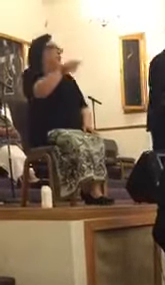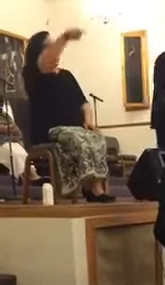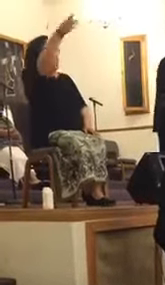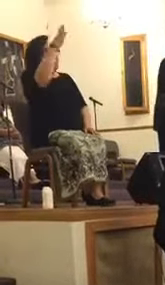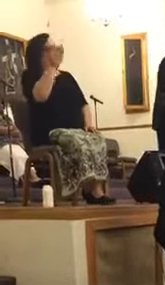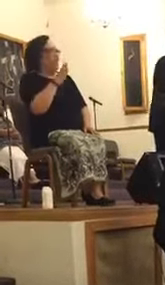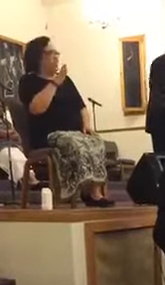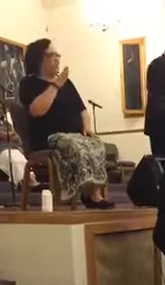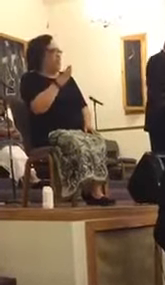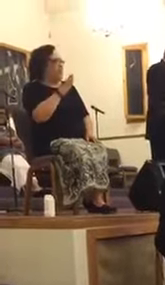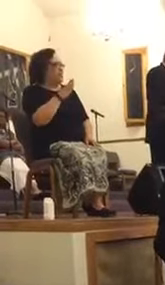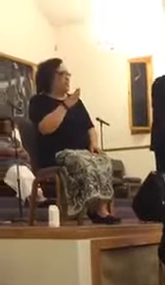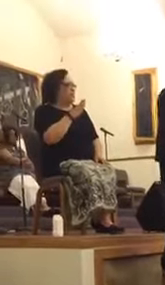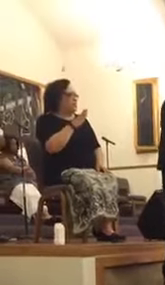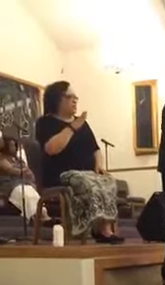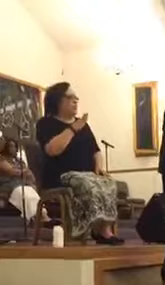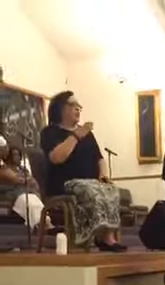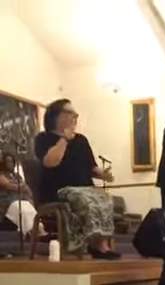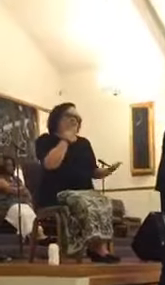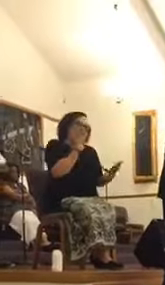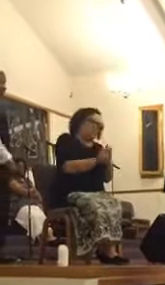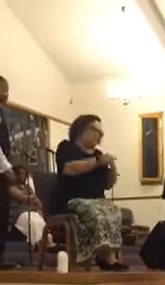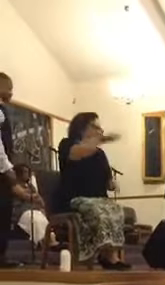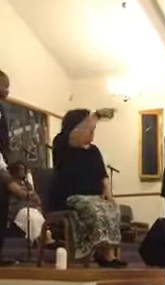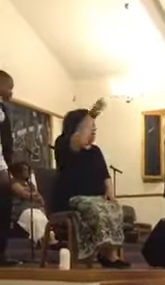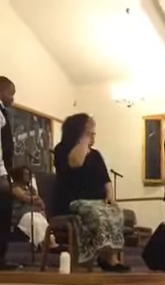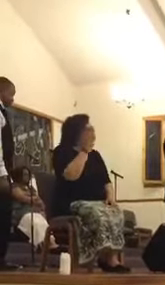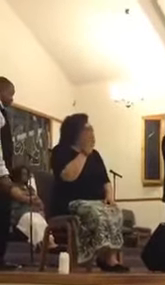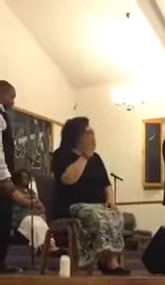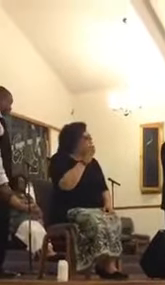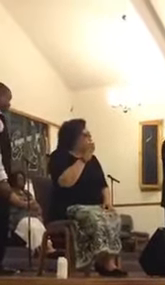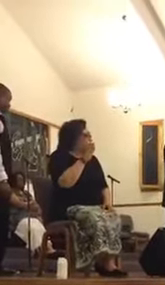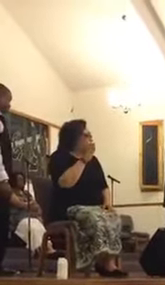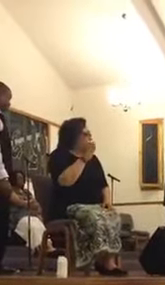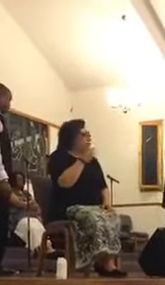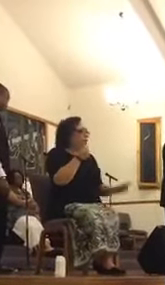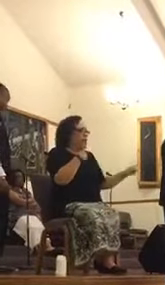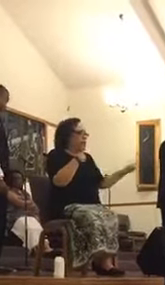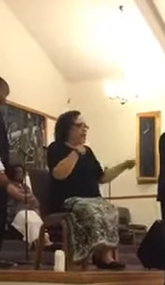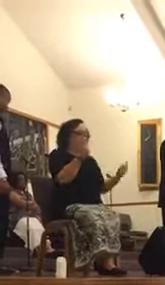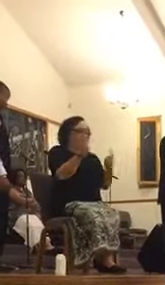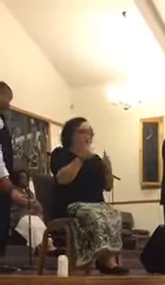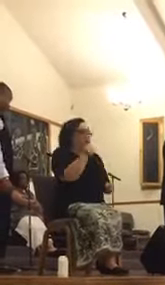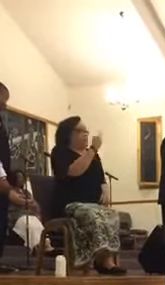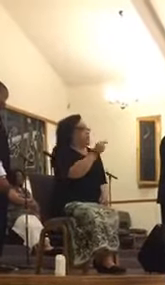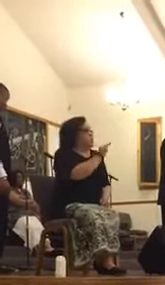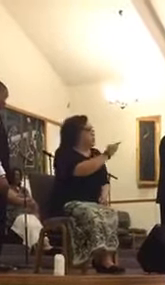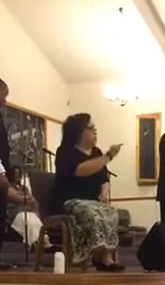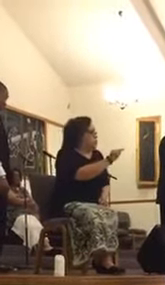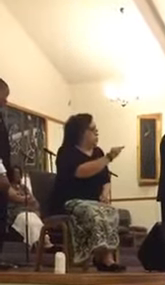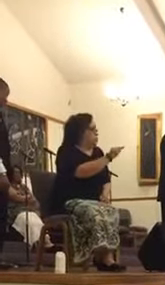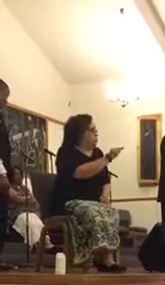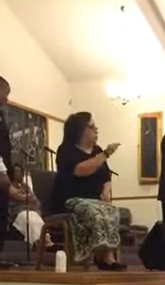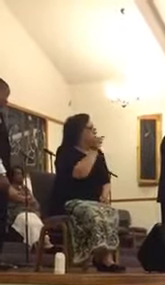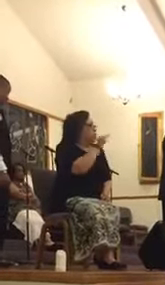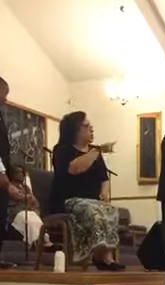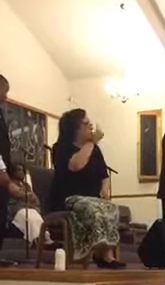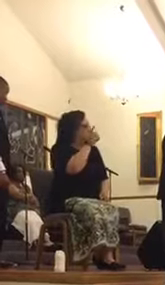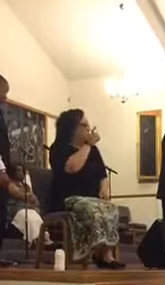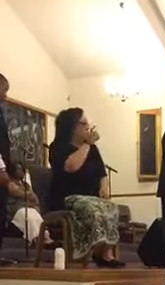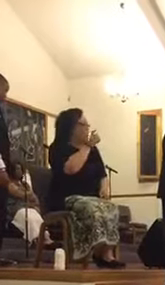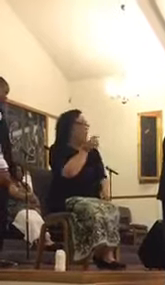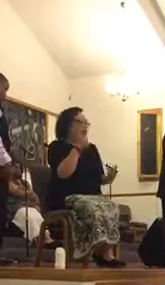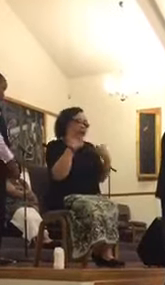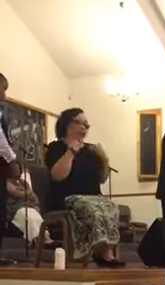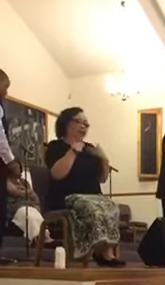God a good God? I'm about to tell you that you got a real good